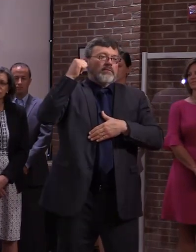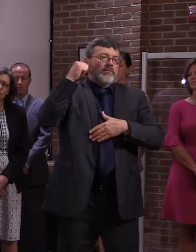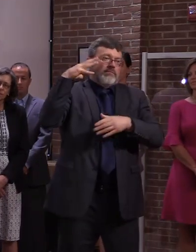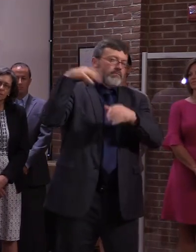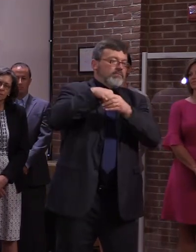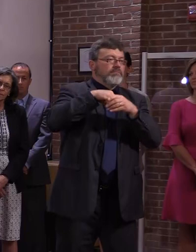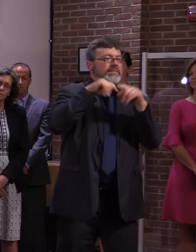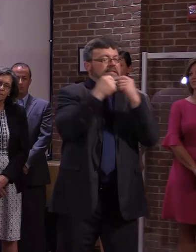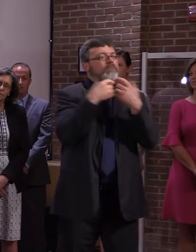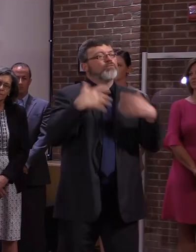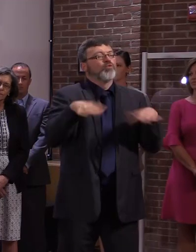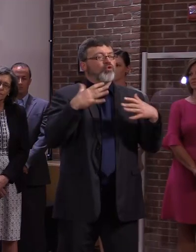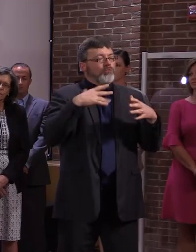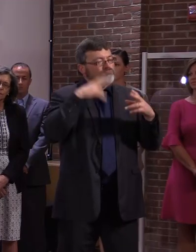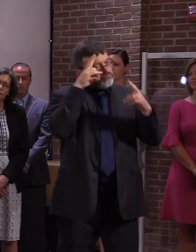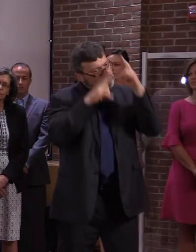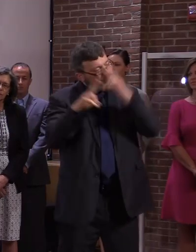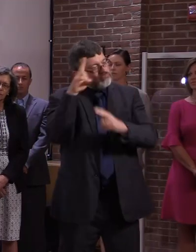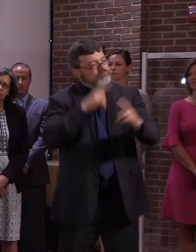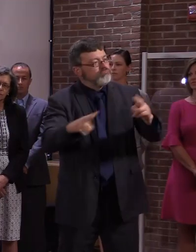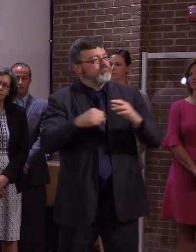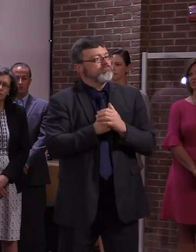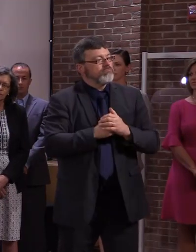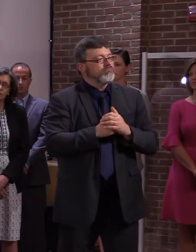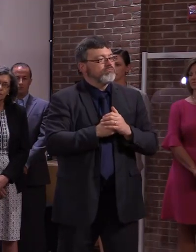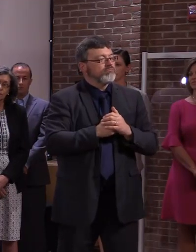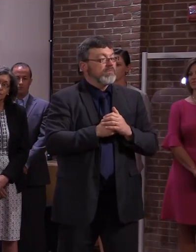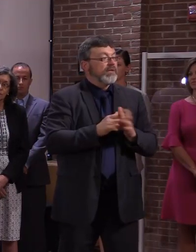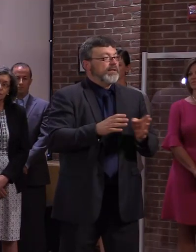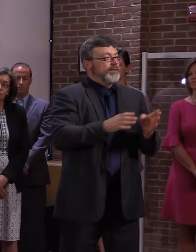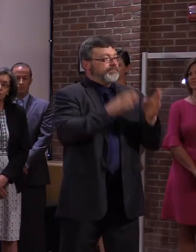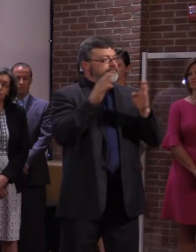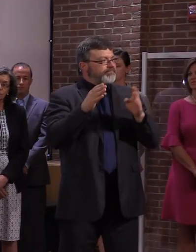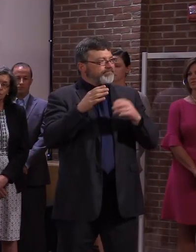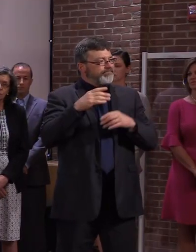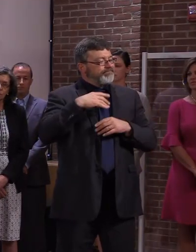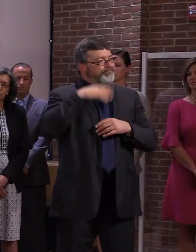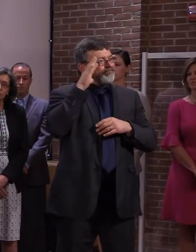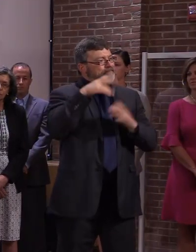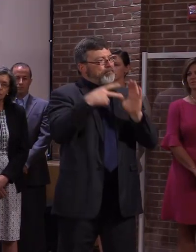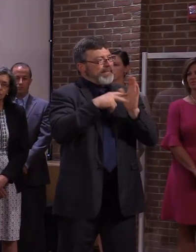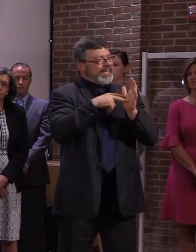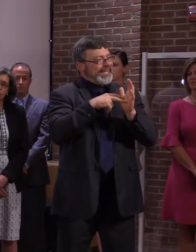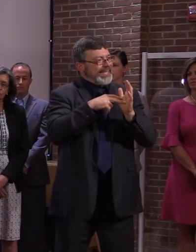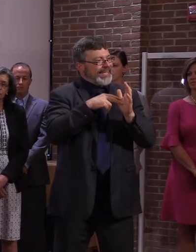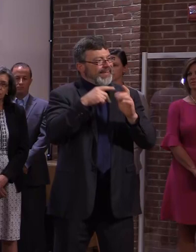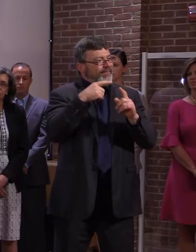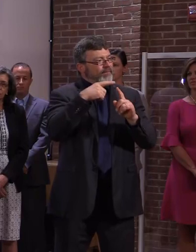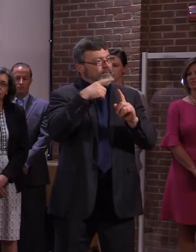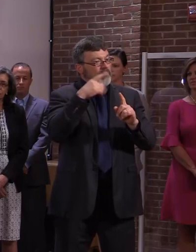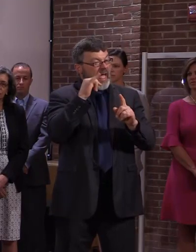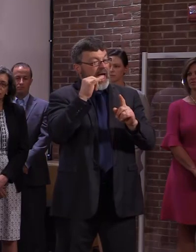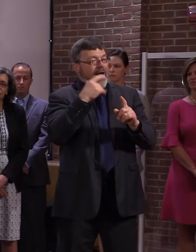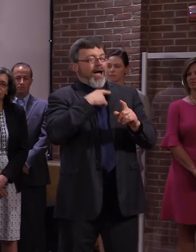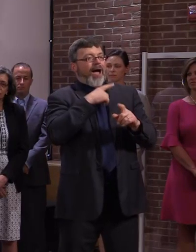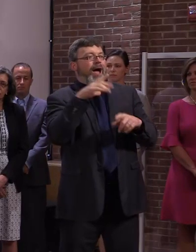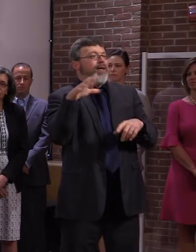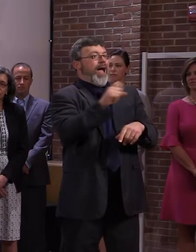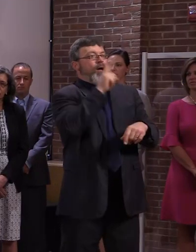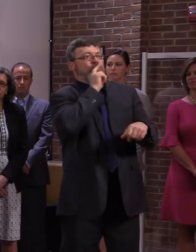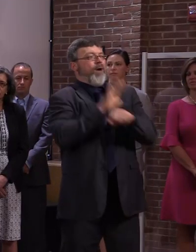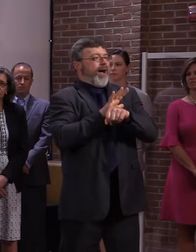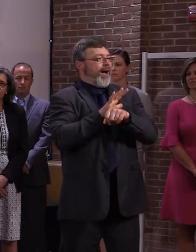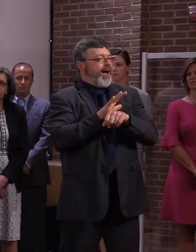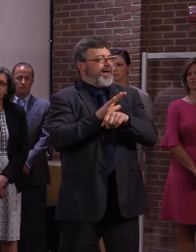I know we don't intentionally take people for granted, but I have to say, Vermonters